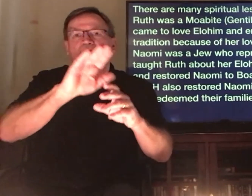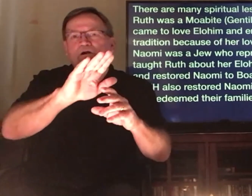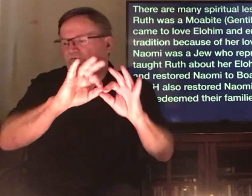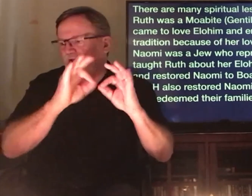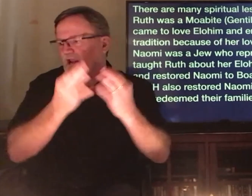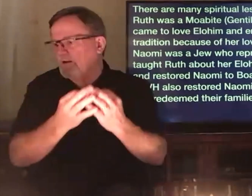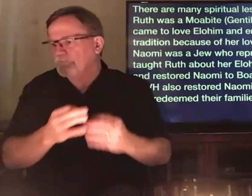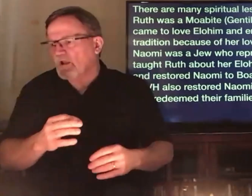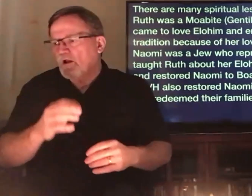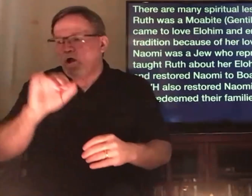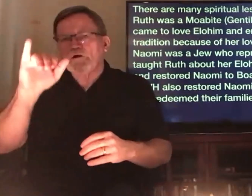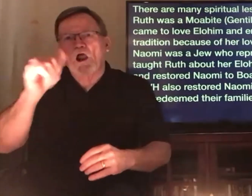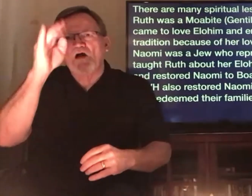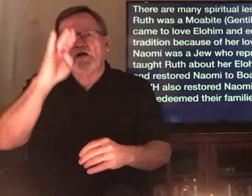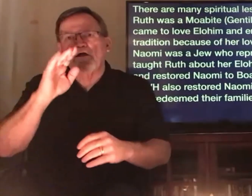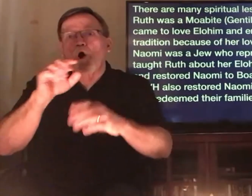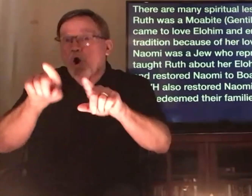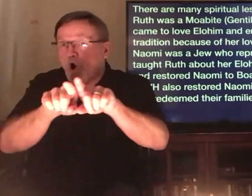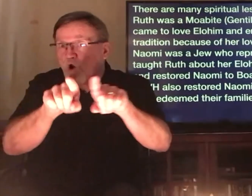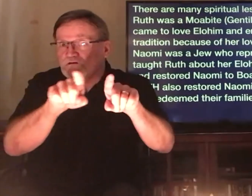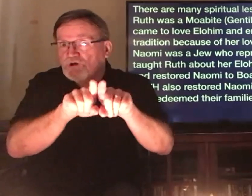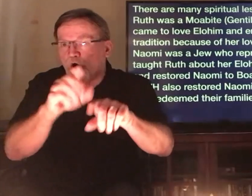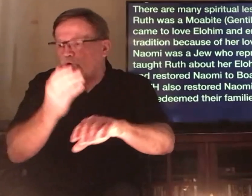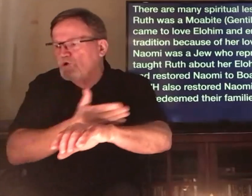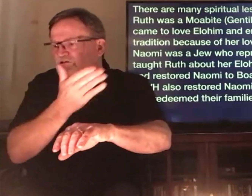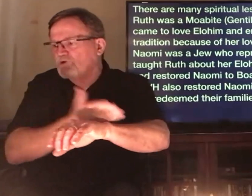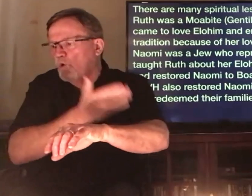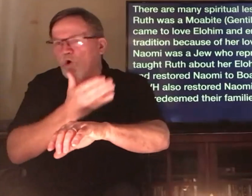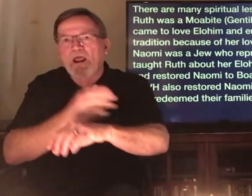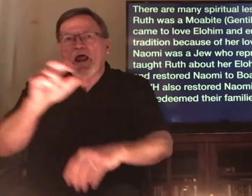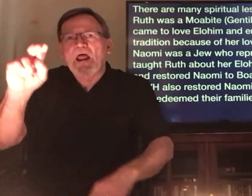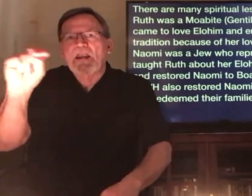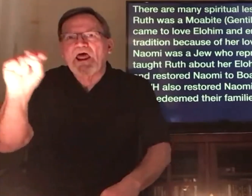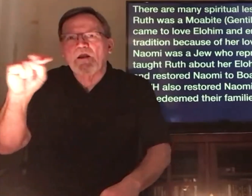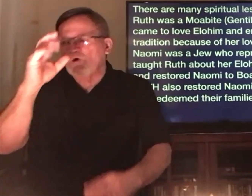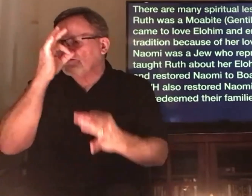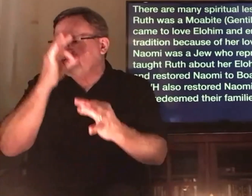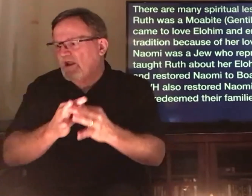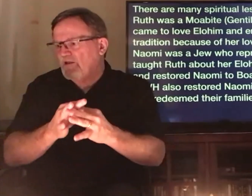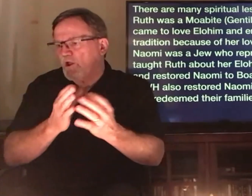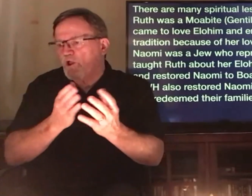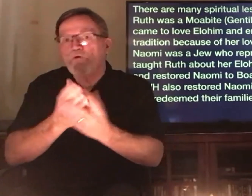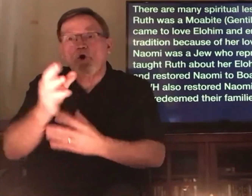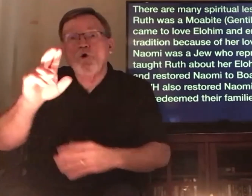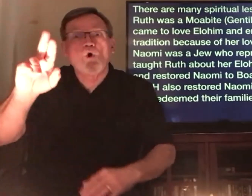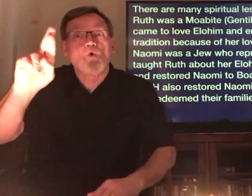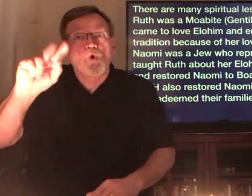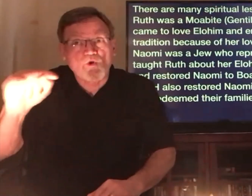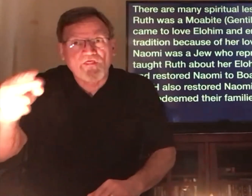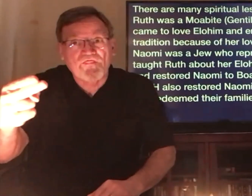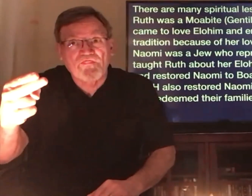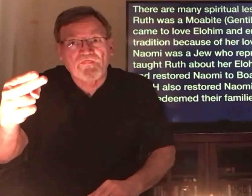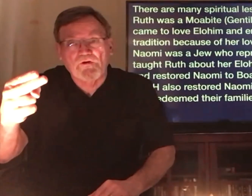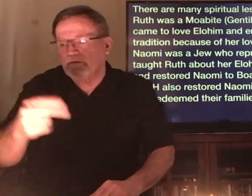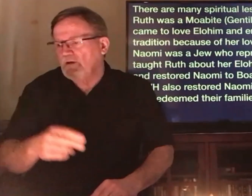family. That maybe brother died, that other brother will take over. Or cousin, if no brother, then cousin, or